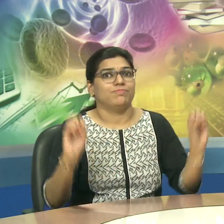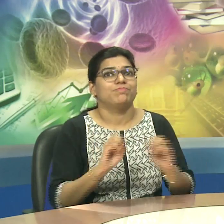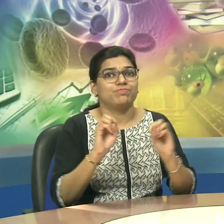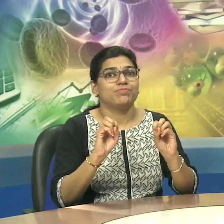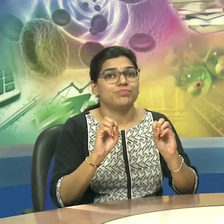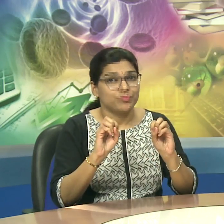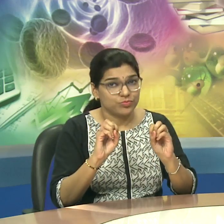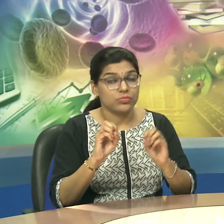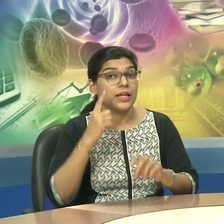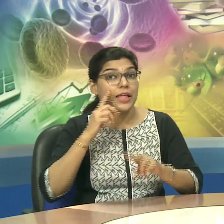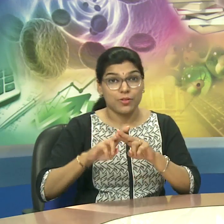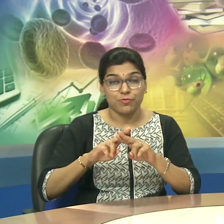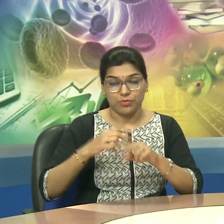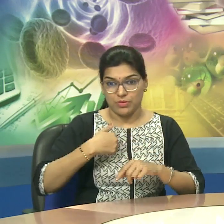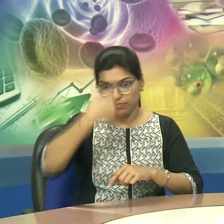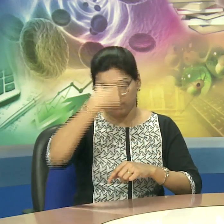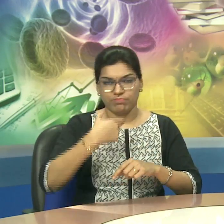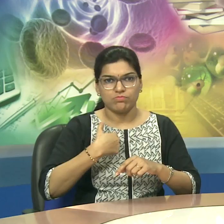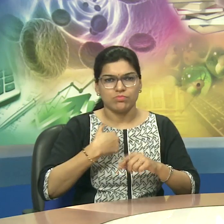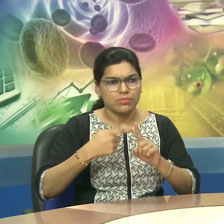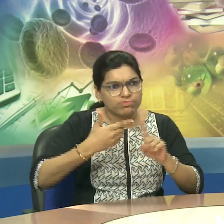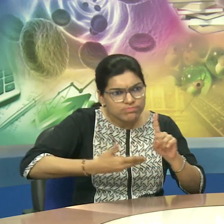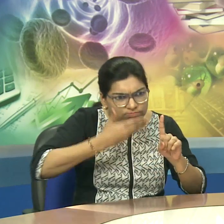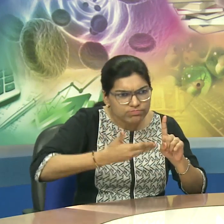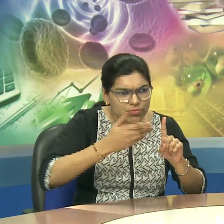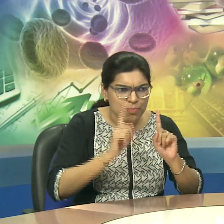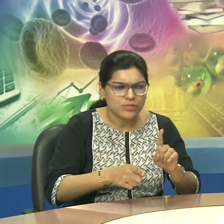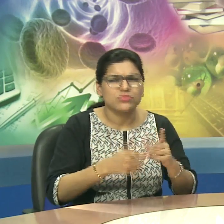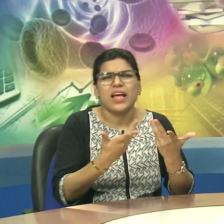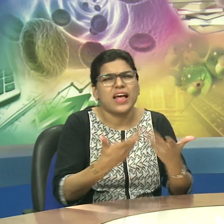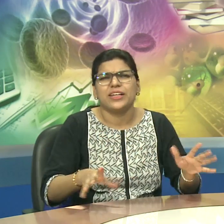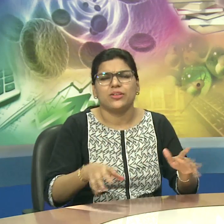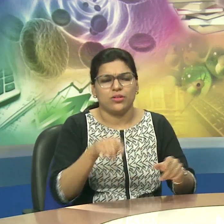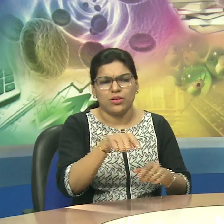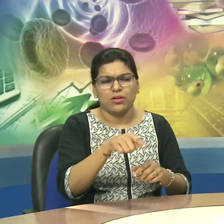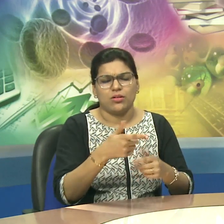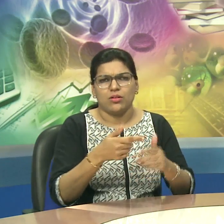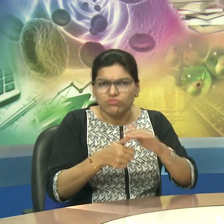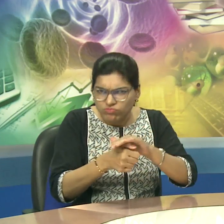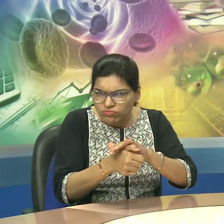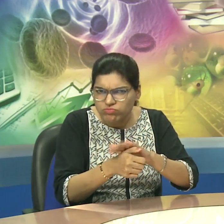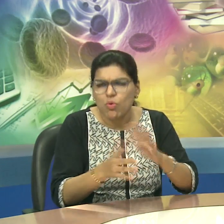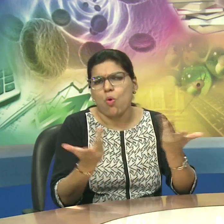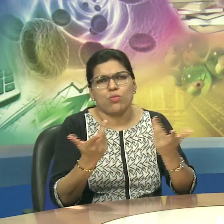and you need to take proper care of the pet. There are some basic trainings,